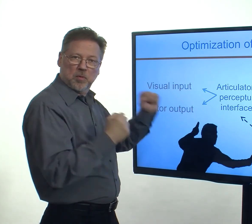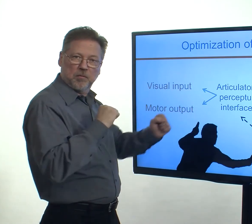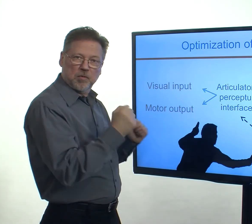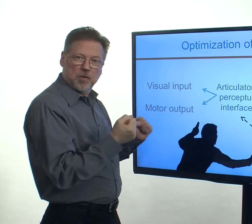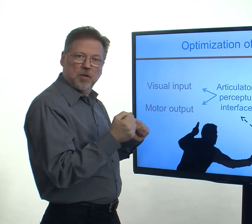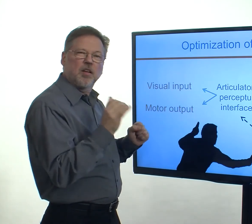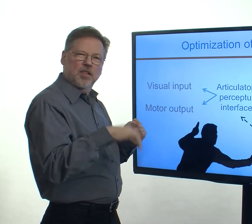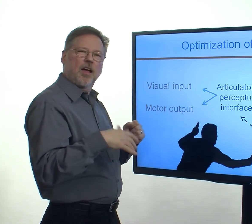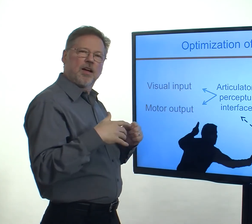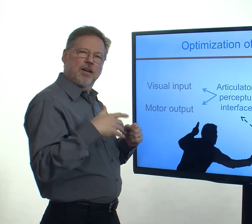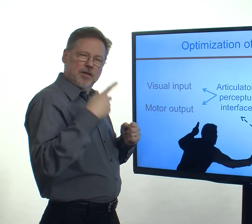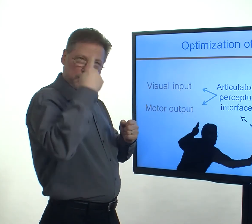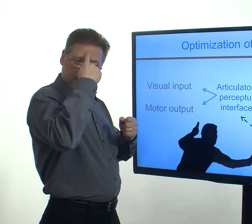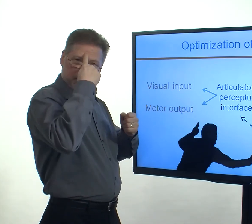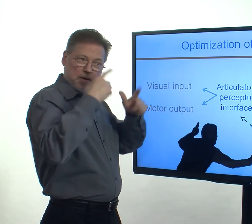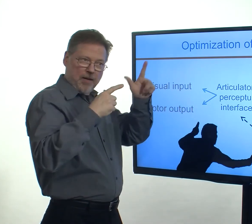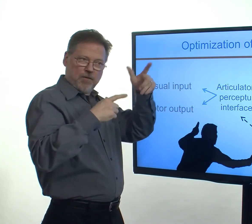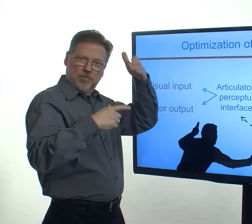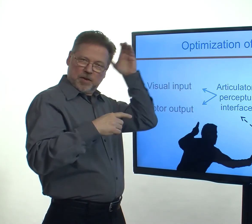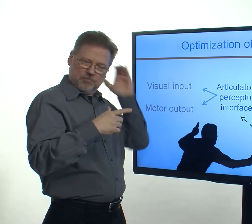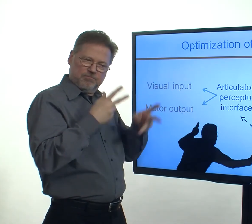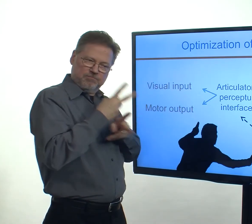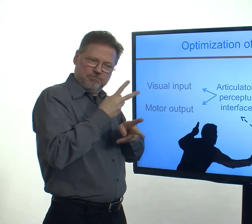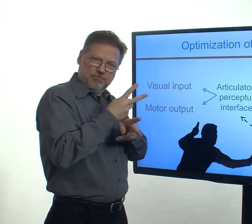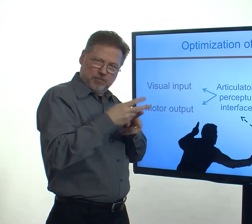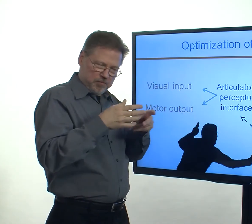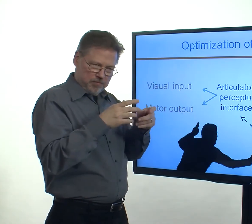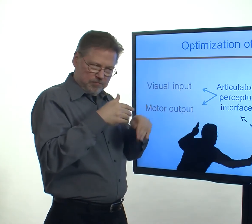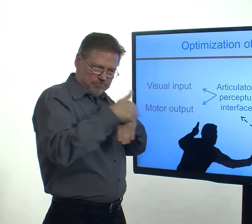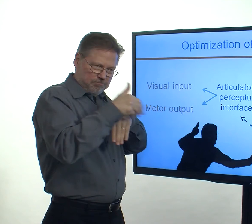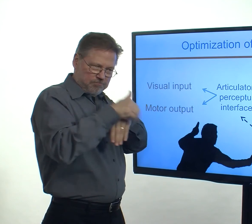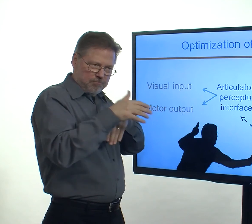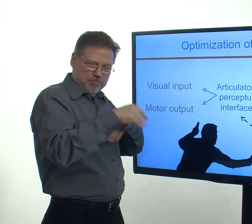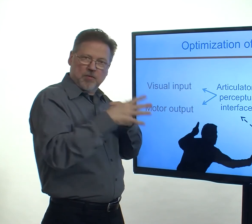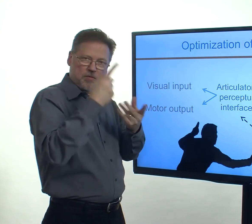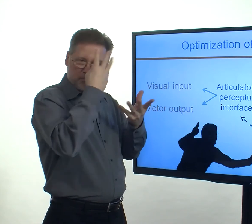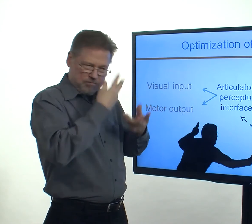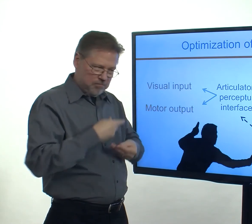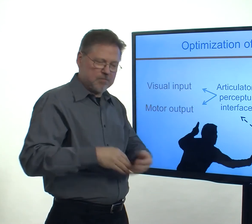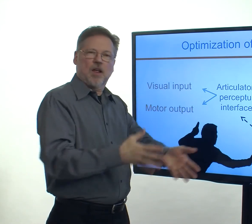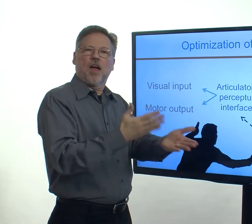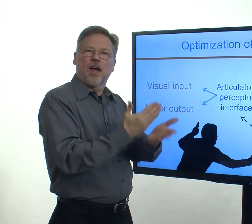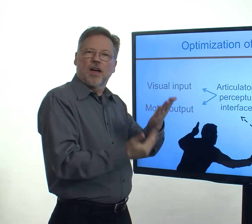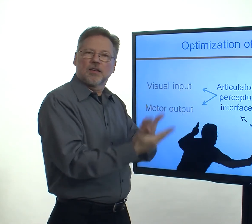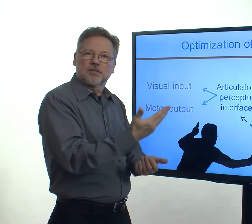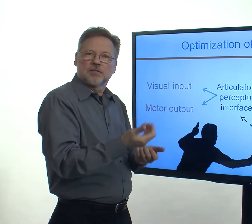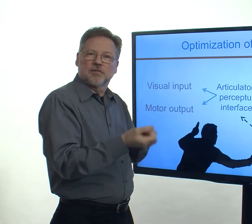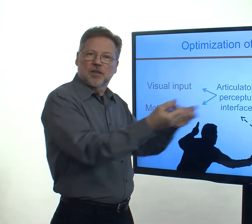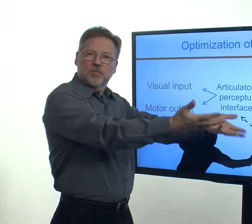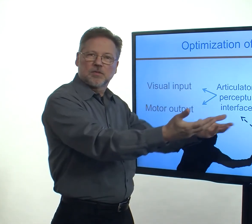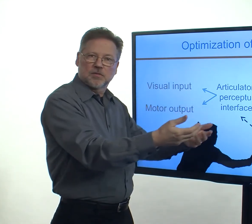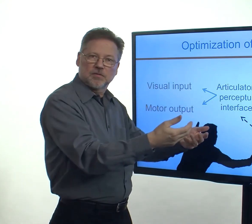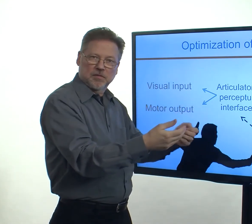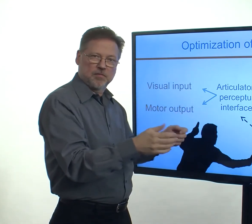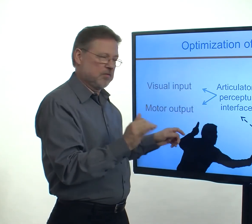Those bodily movements are also regulated by the left hemisphere, sending messages to the articulators for linguistic output on the